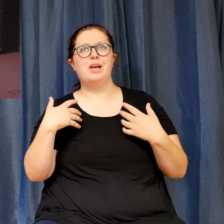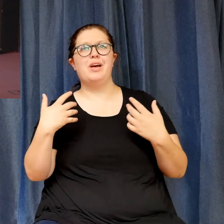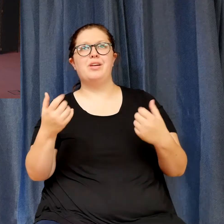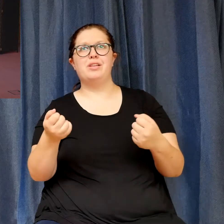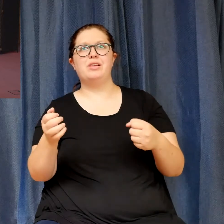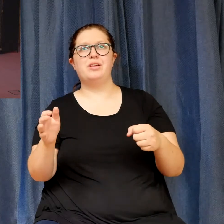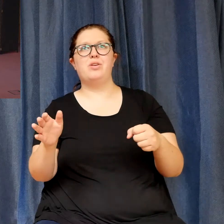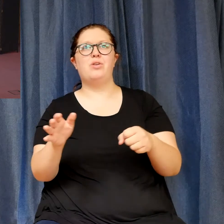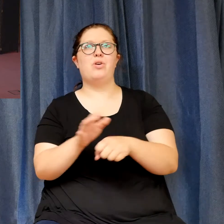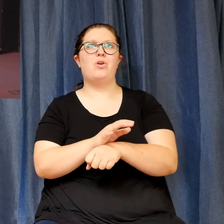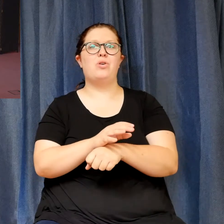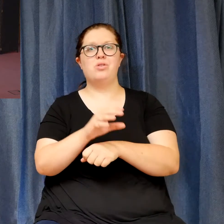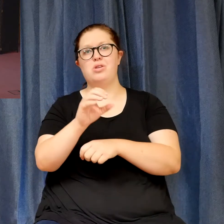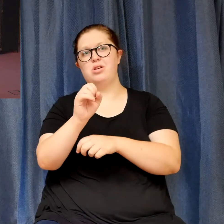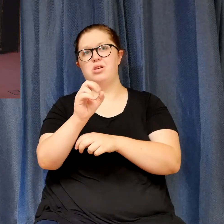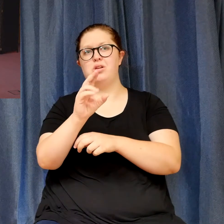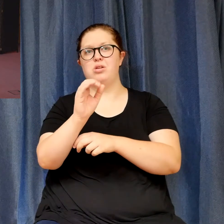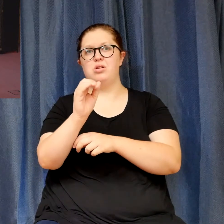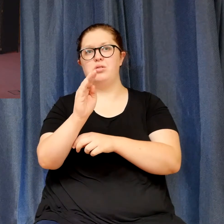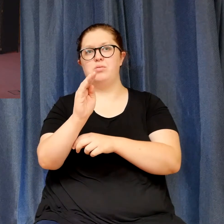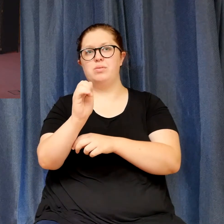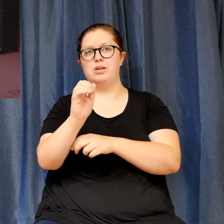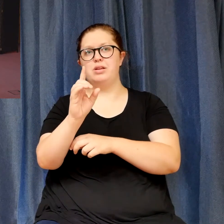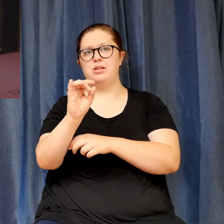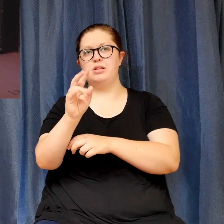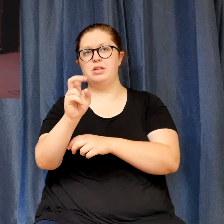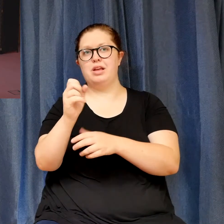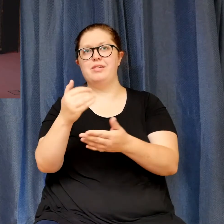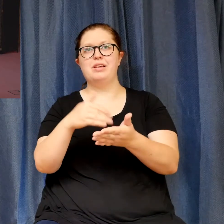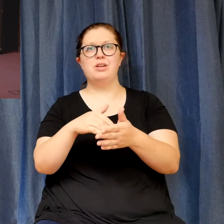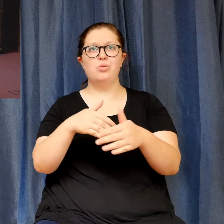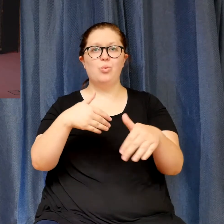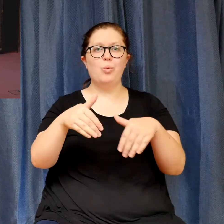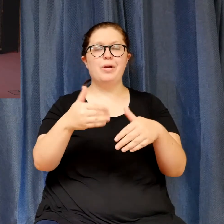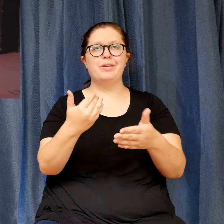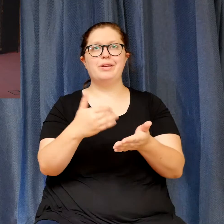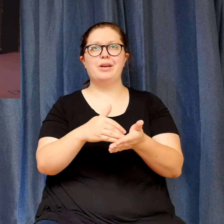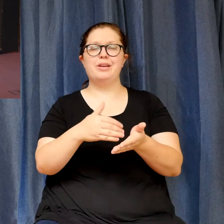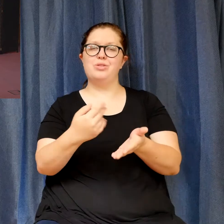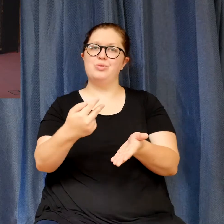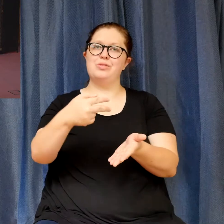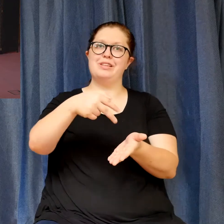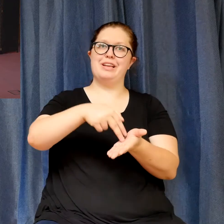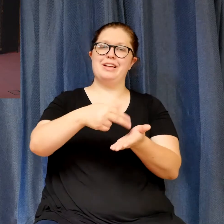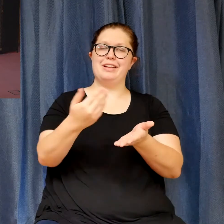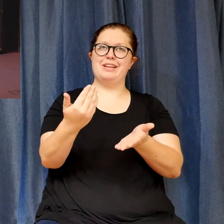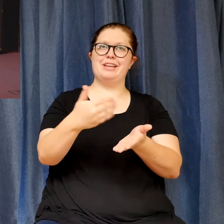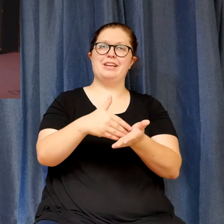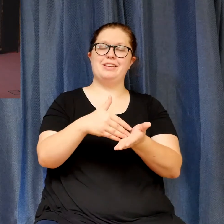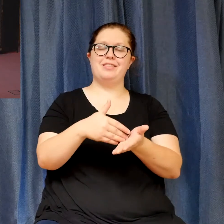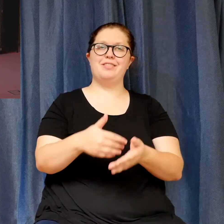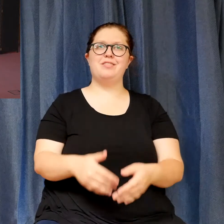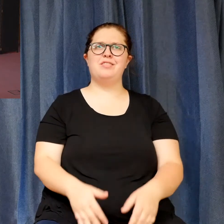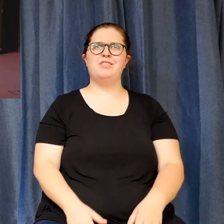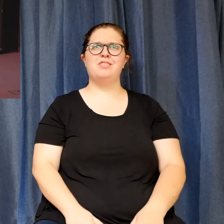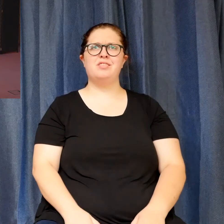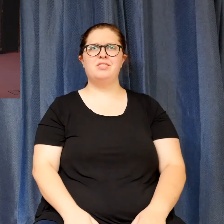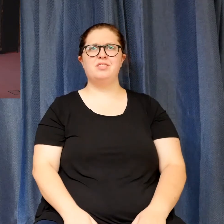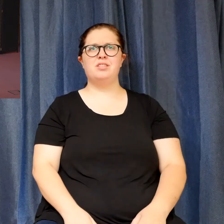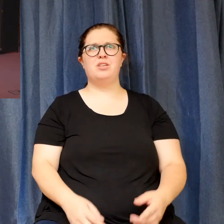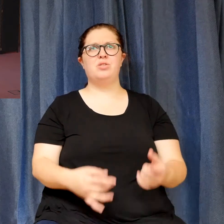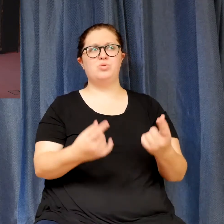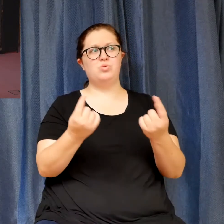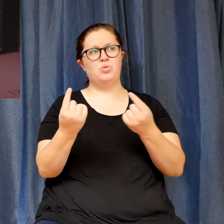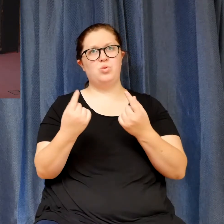be healthy and whole and to scuba dive again, to walk again, to stand again,